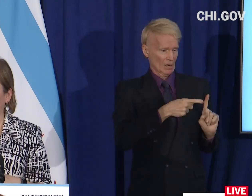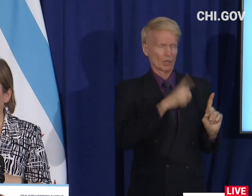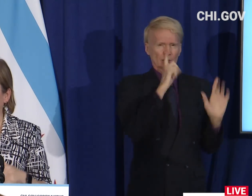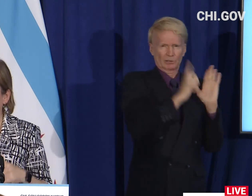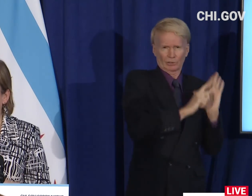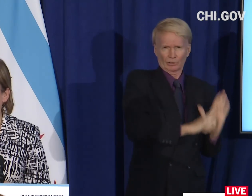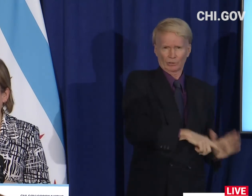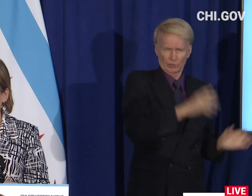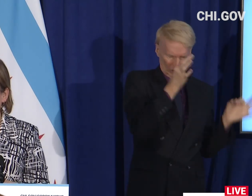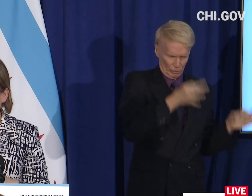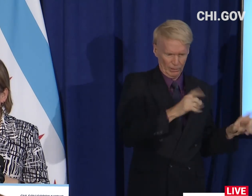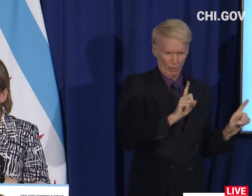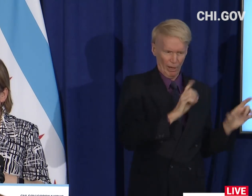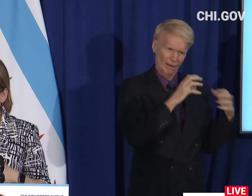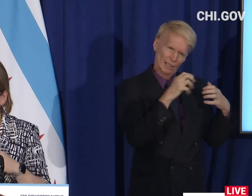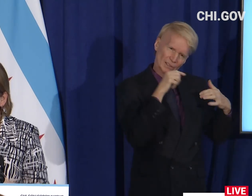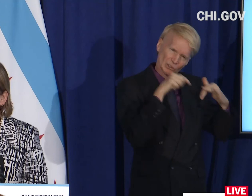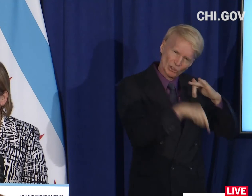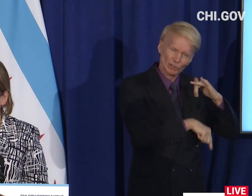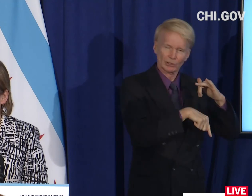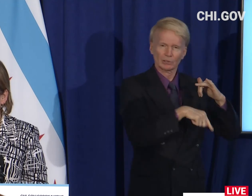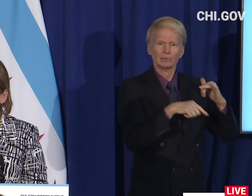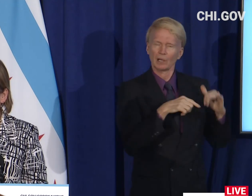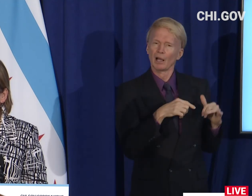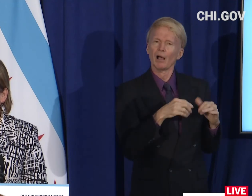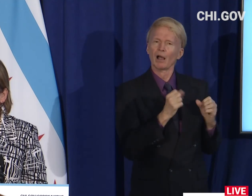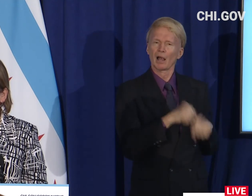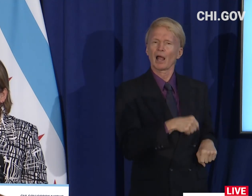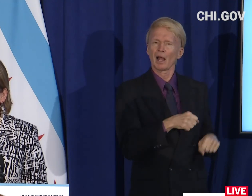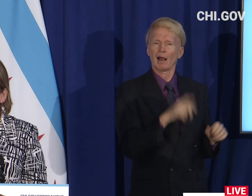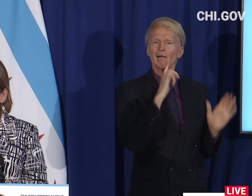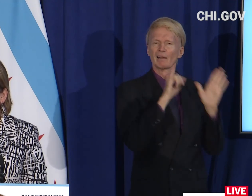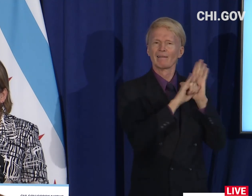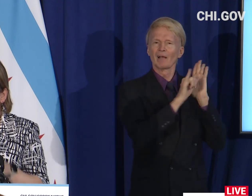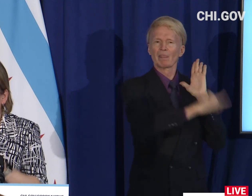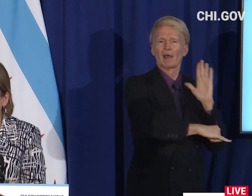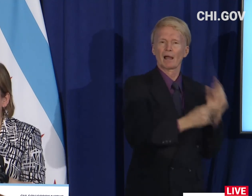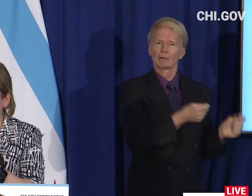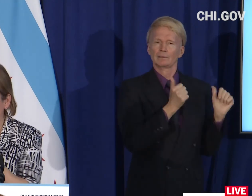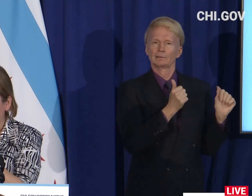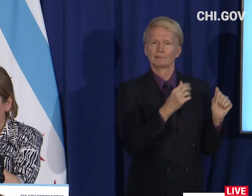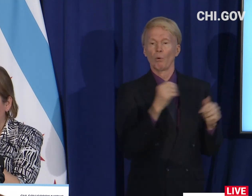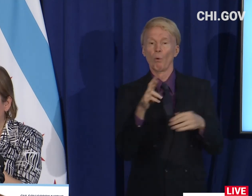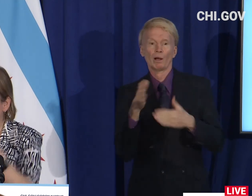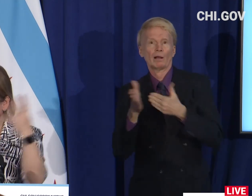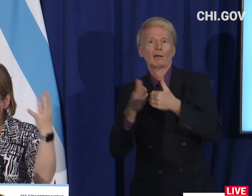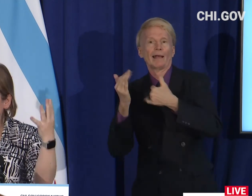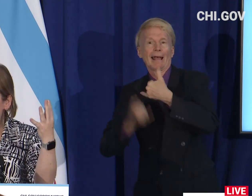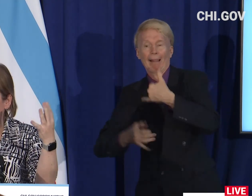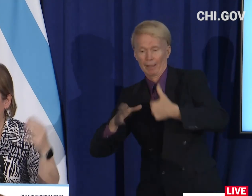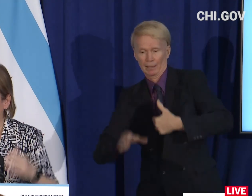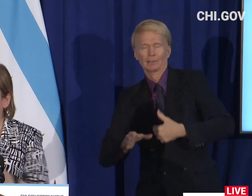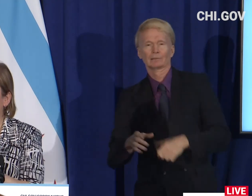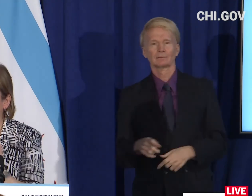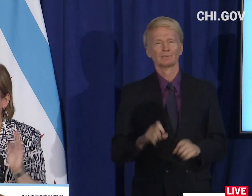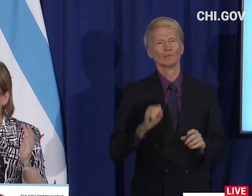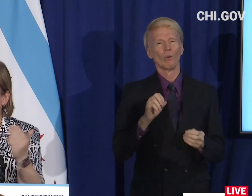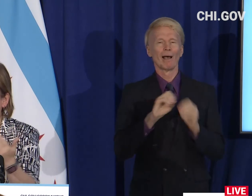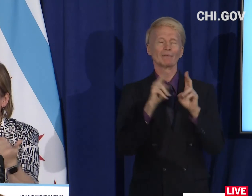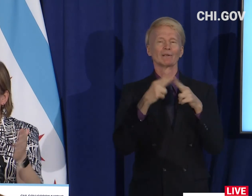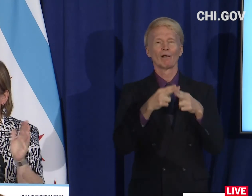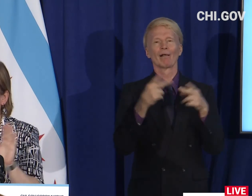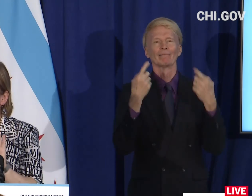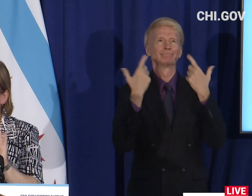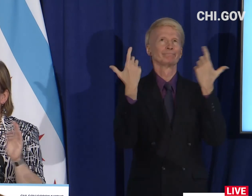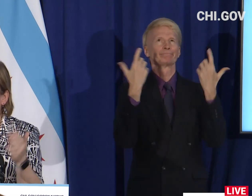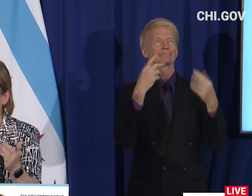exactly determine the location or the exact exposure that someone has gotten it. So where we see smoke, there's usually fire, and we can